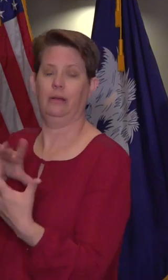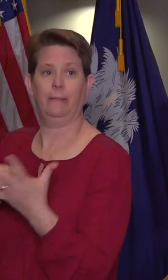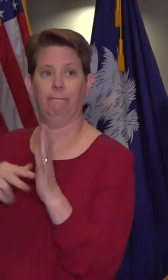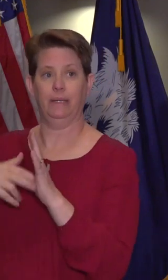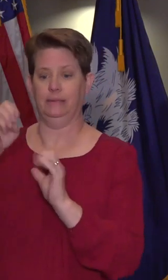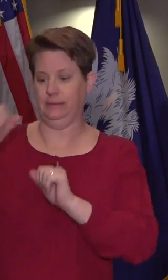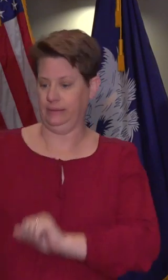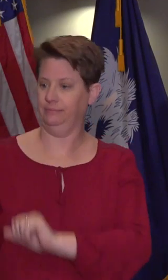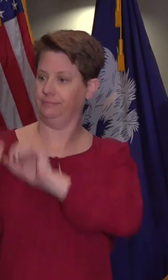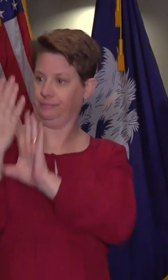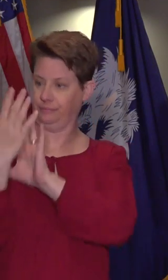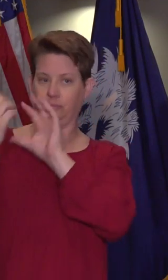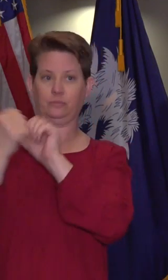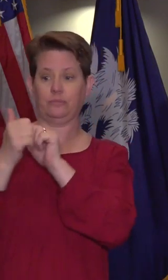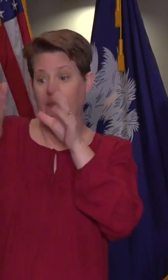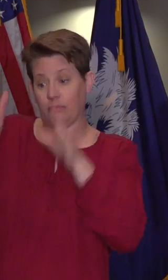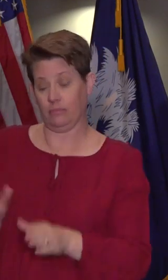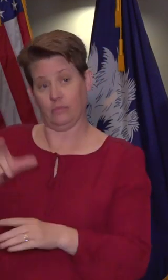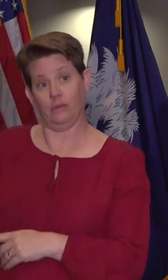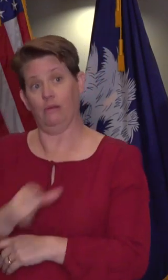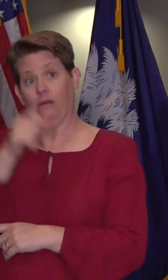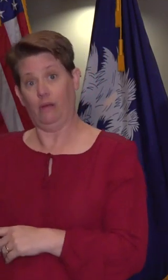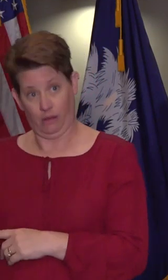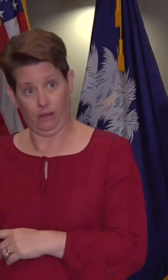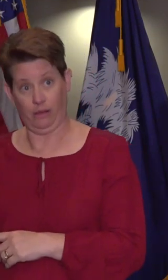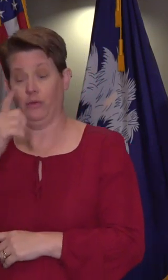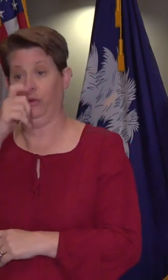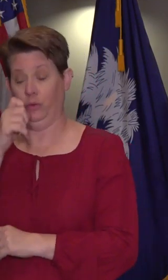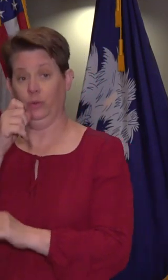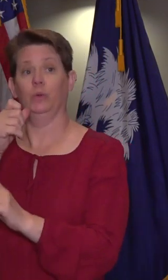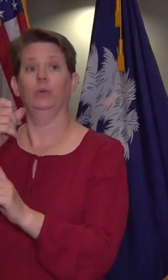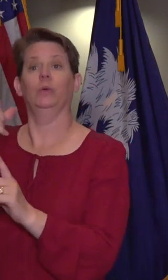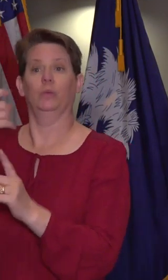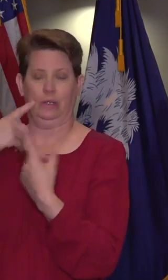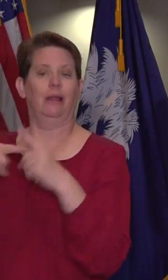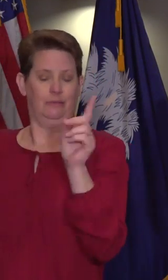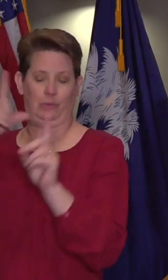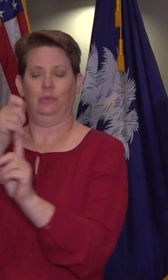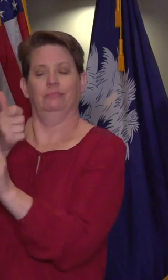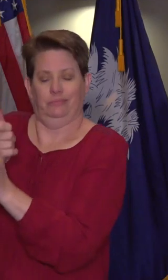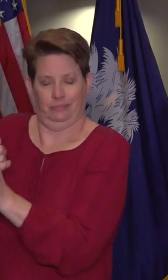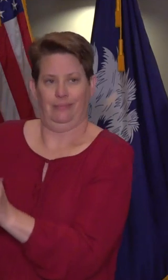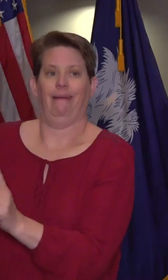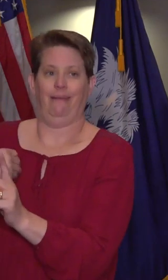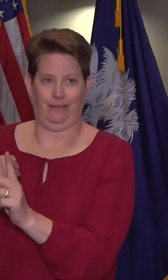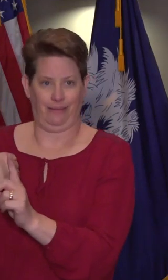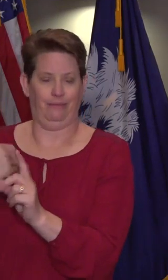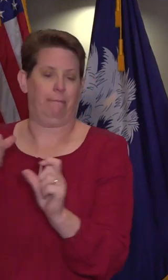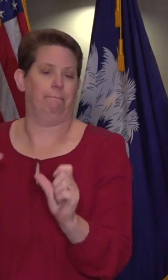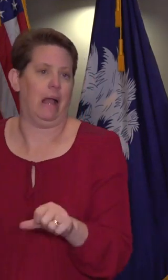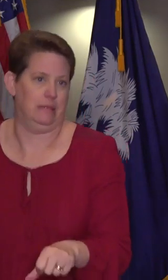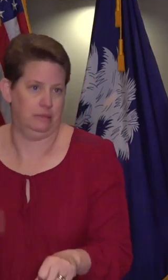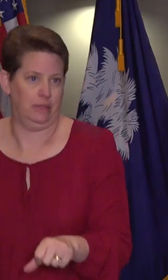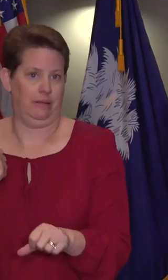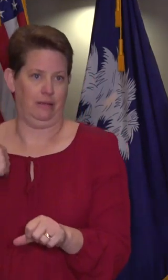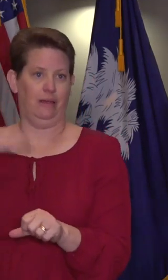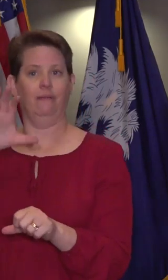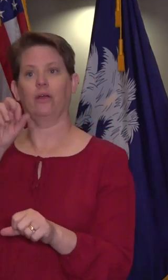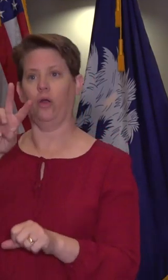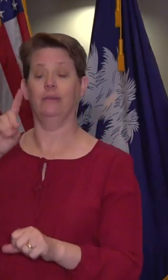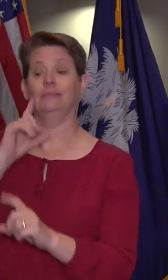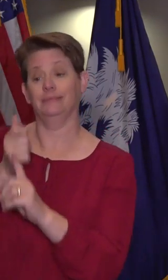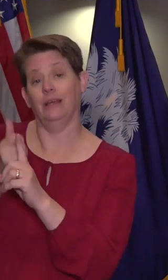face-to-face contact with a presumptive, with a previously announced presumptive positive case. He is also from